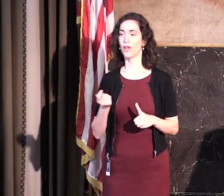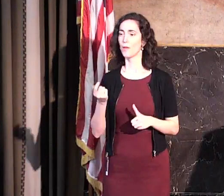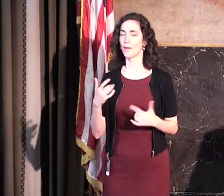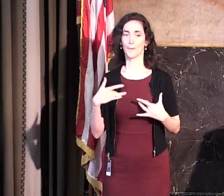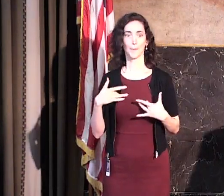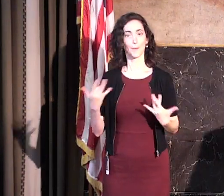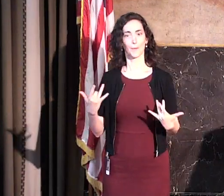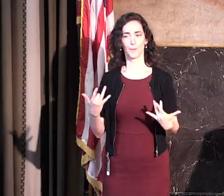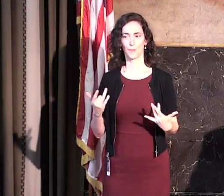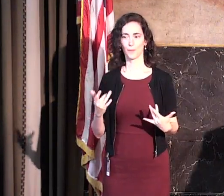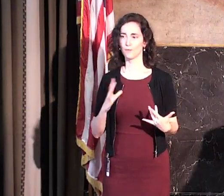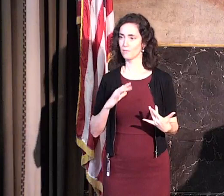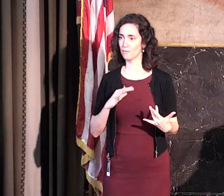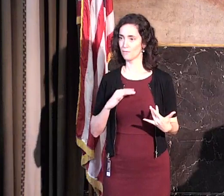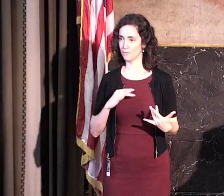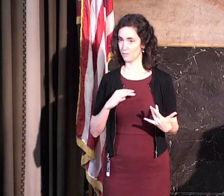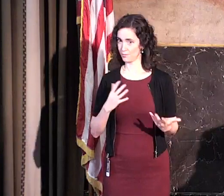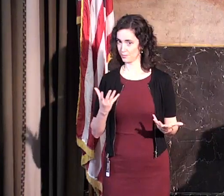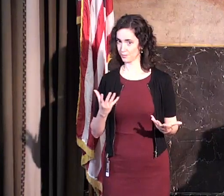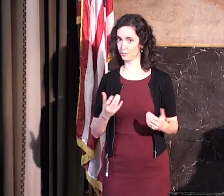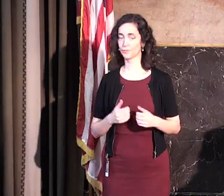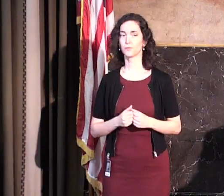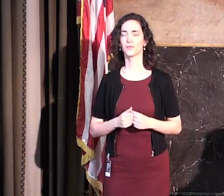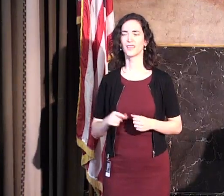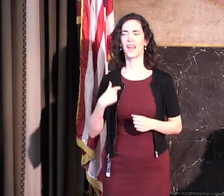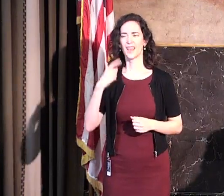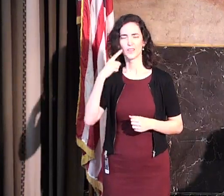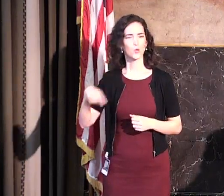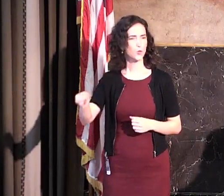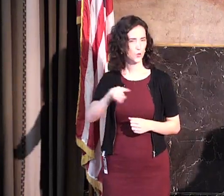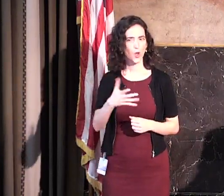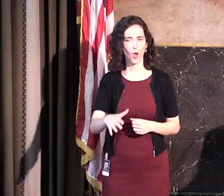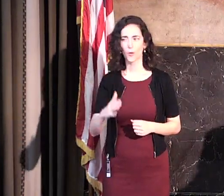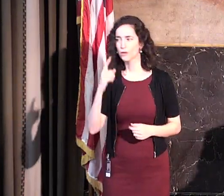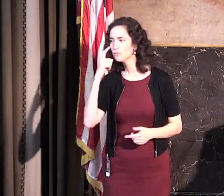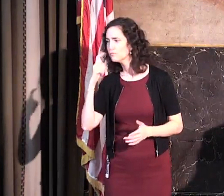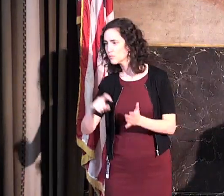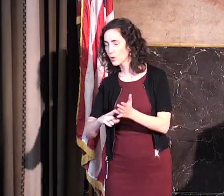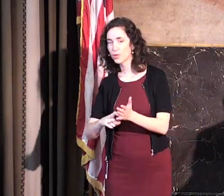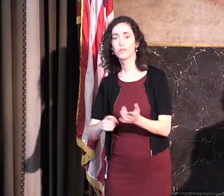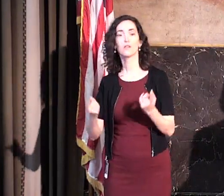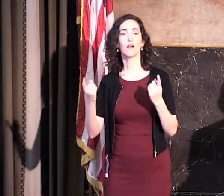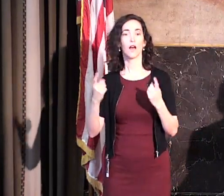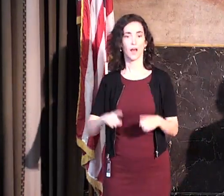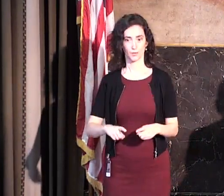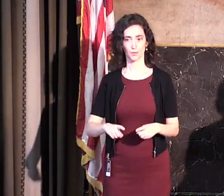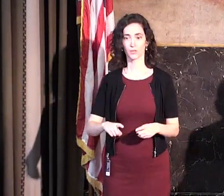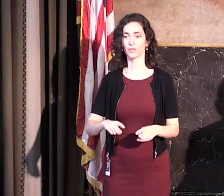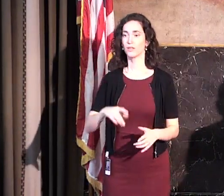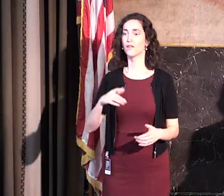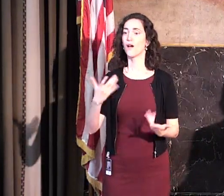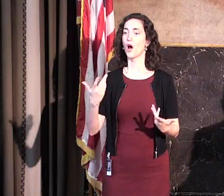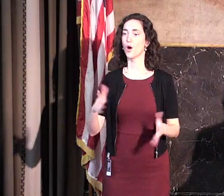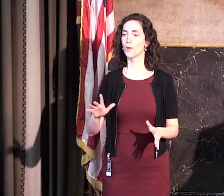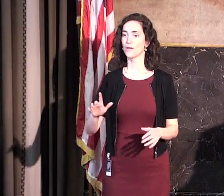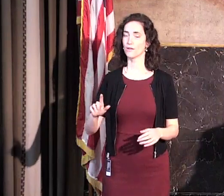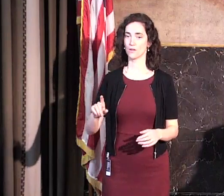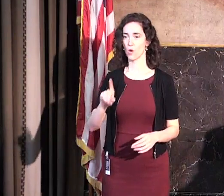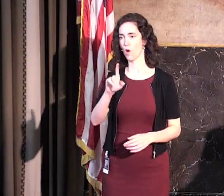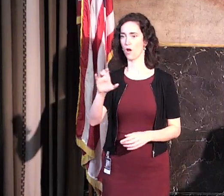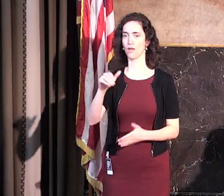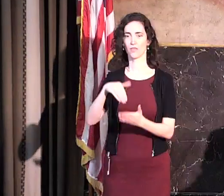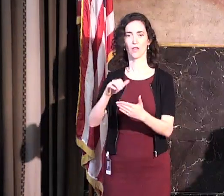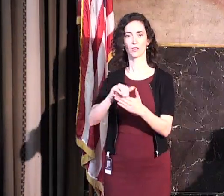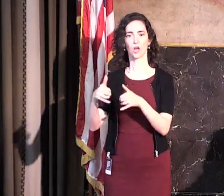news. And you probably saw this, but we have had our first drawing for